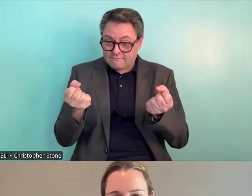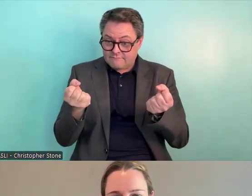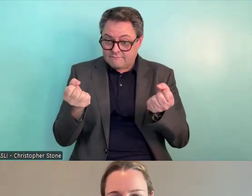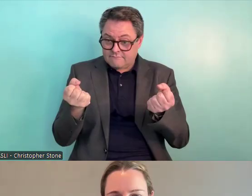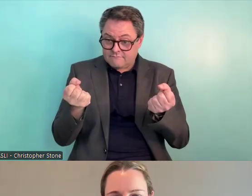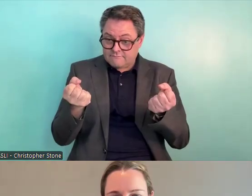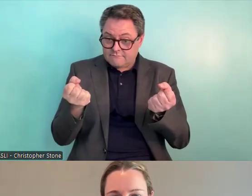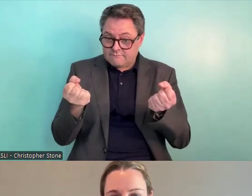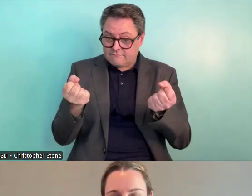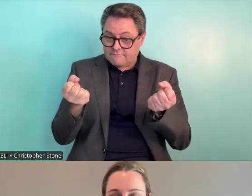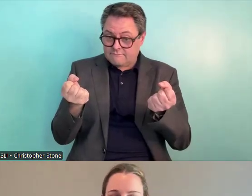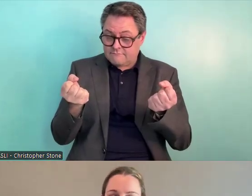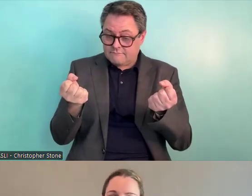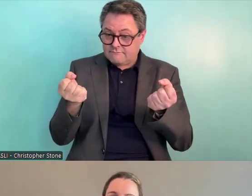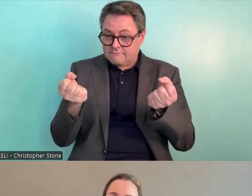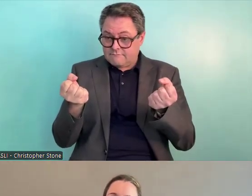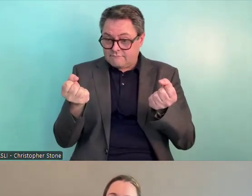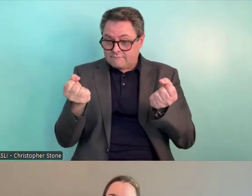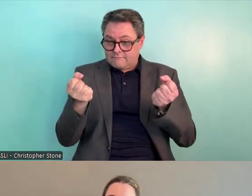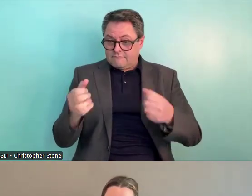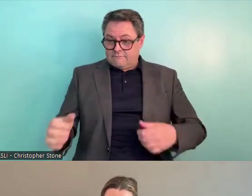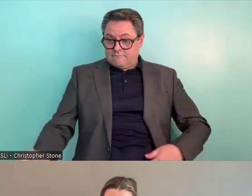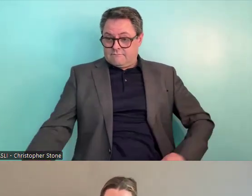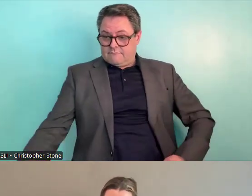And people have that and they are able to now vote.